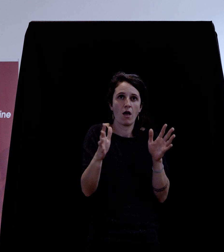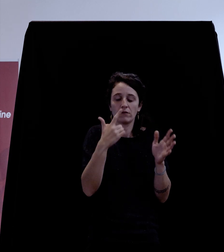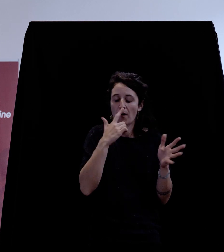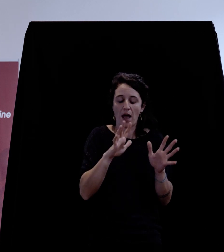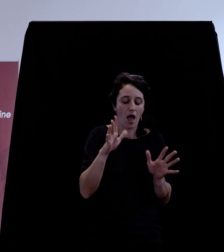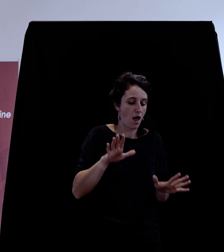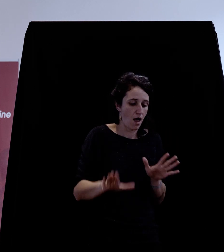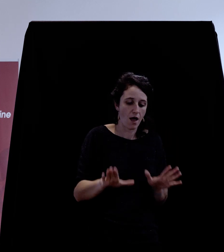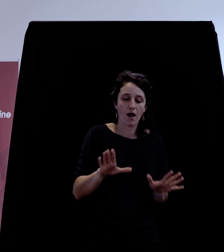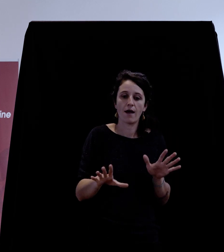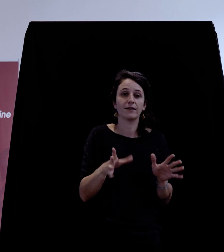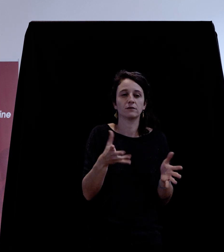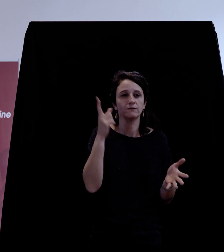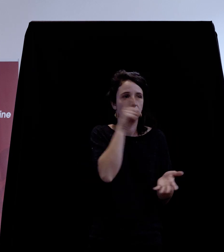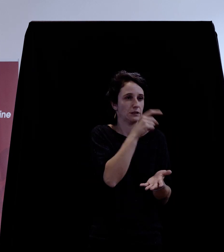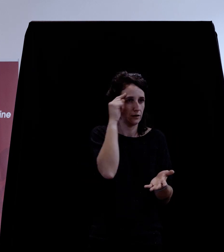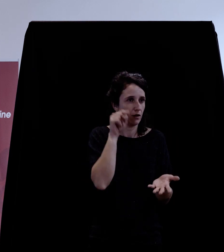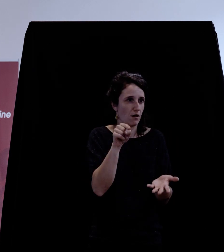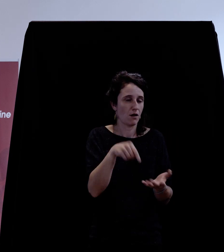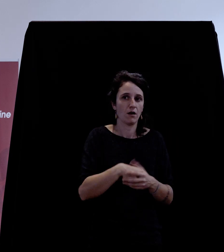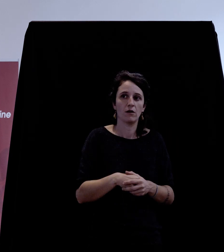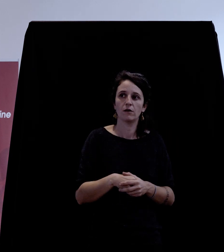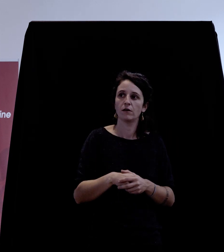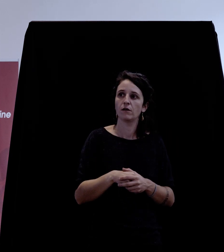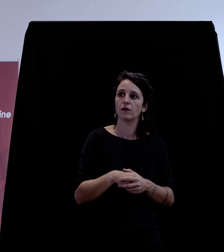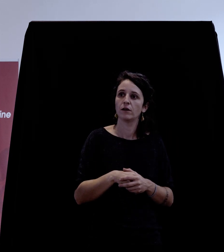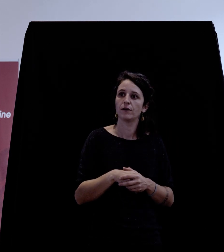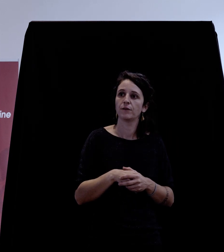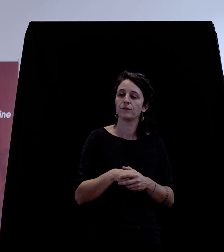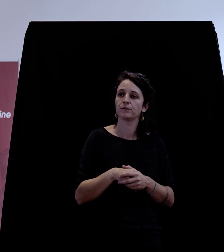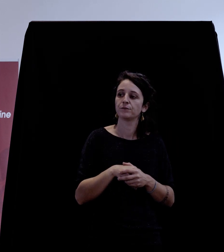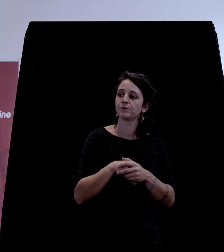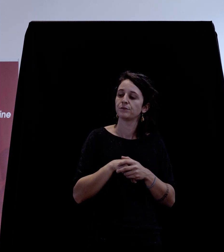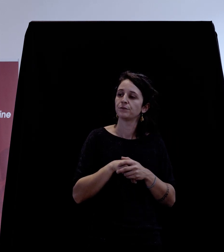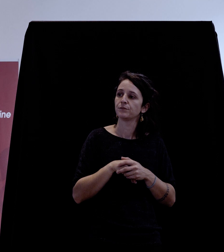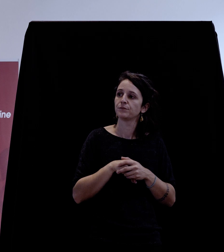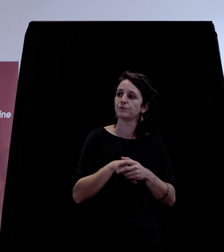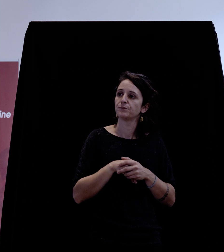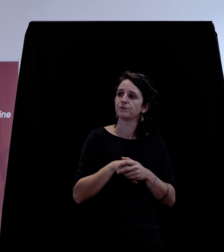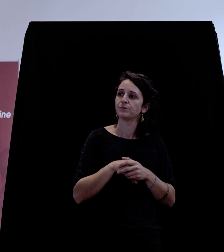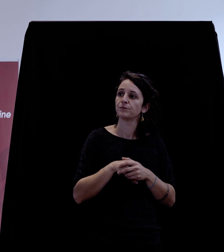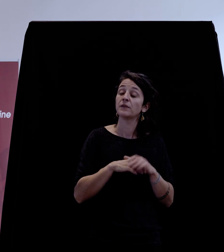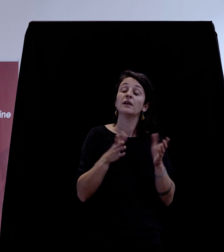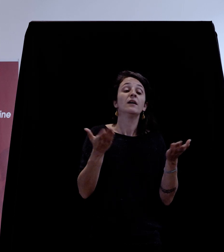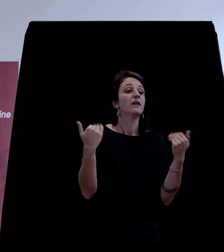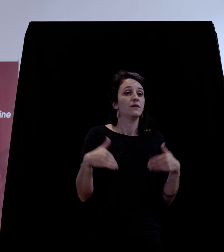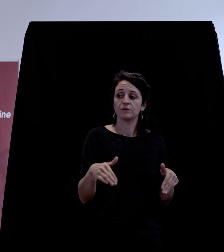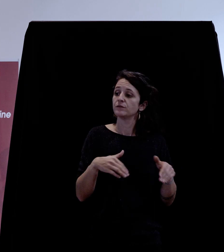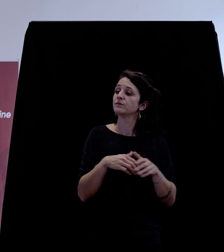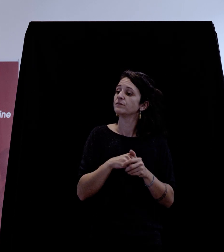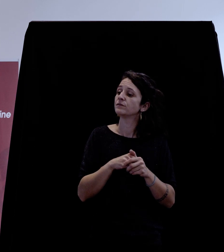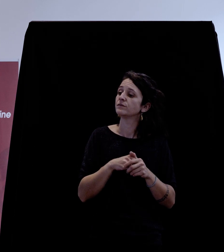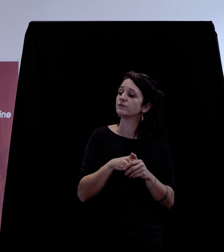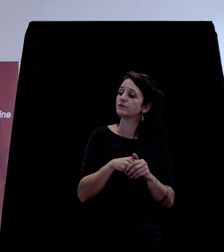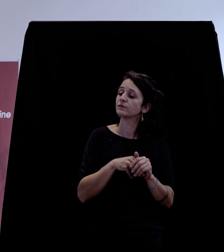And problems with sensory processing occurs in a number of other